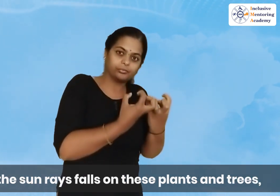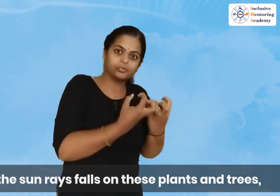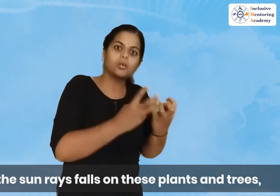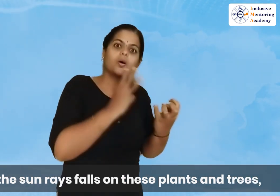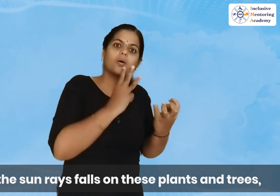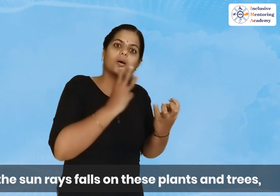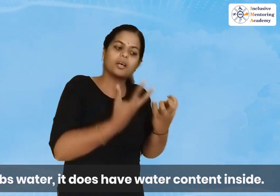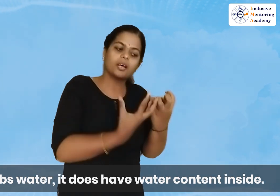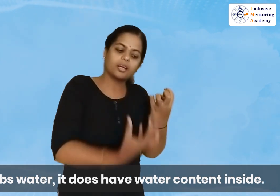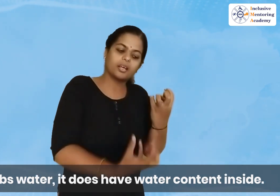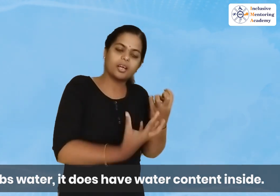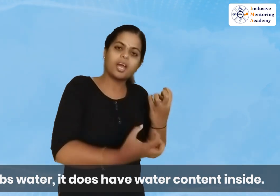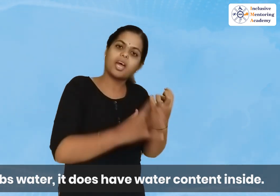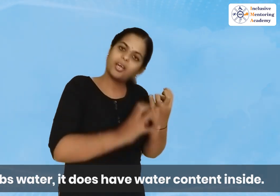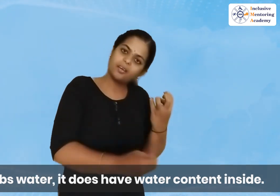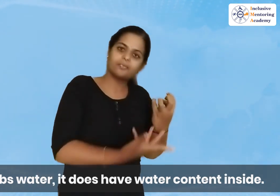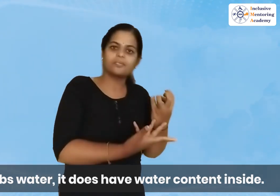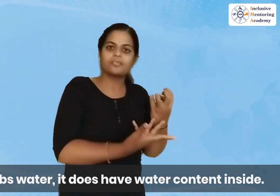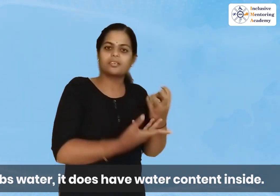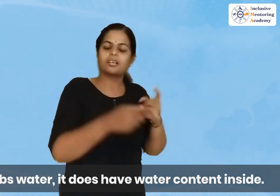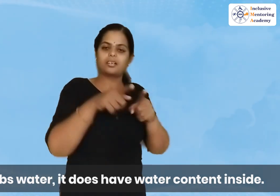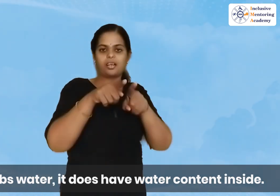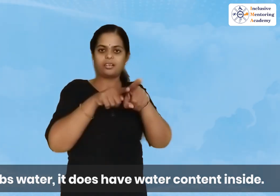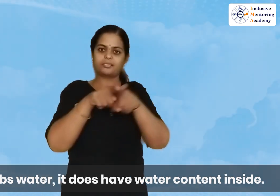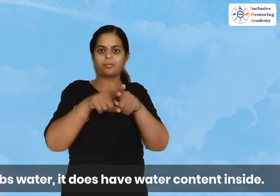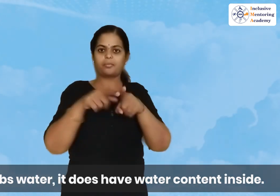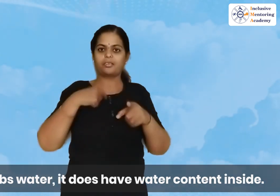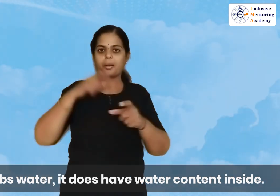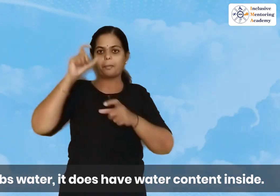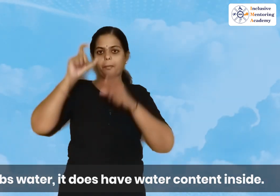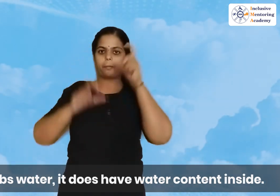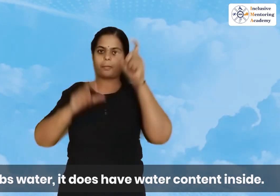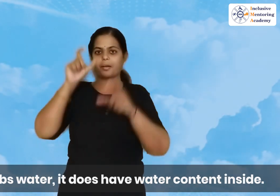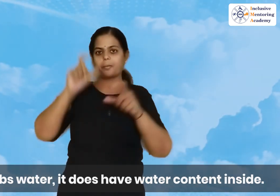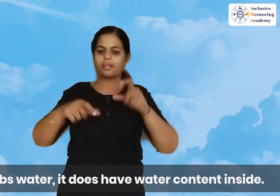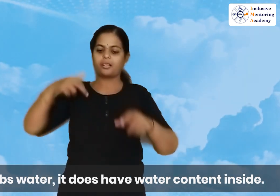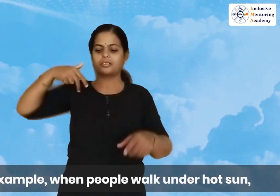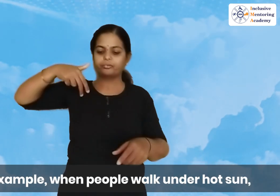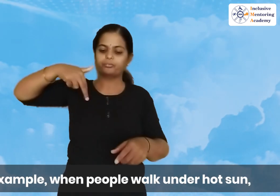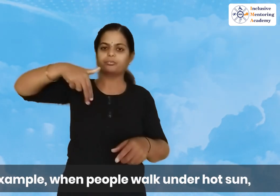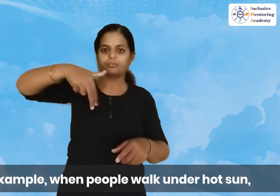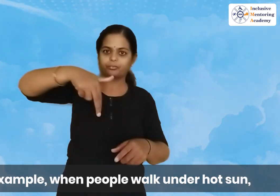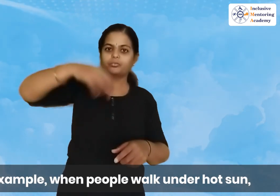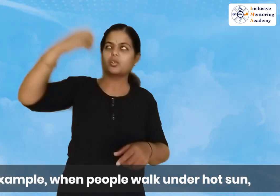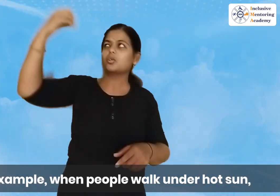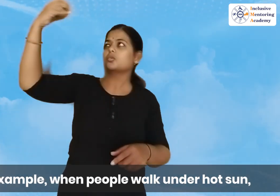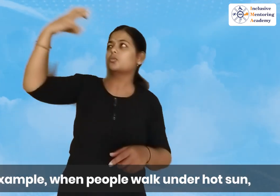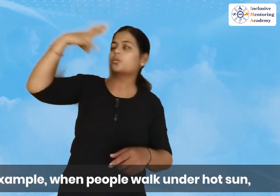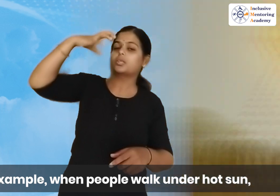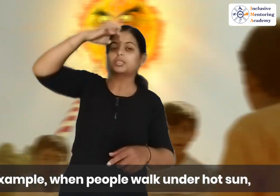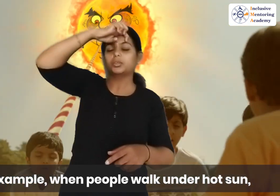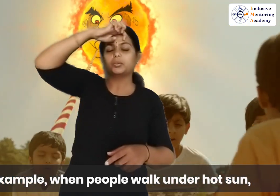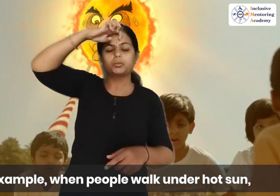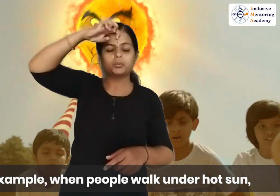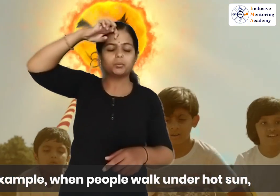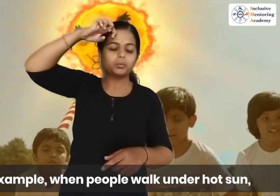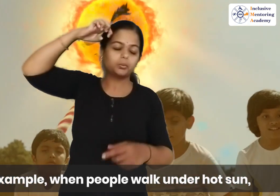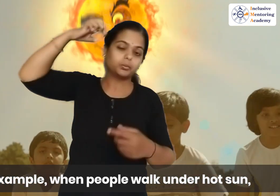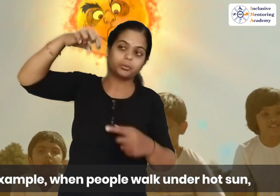trees, it absorbs water. It does have water content inside. For example, when people walk under hot sun,